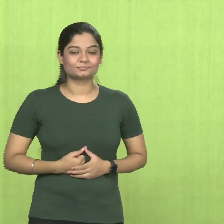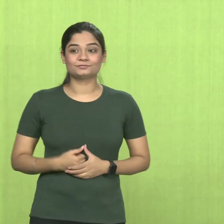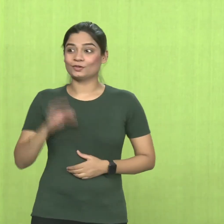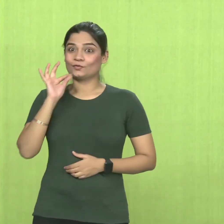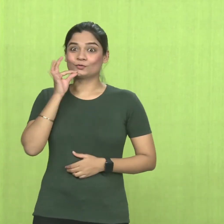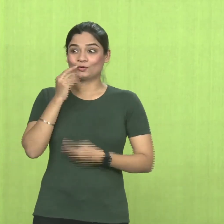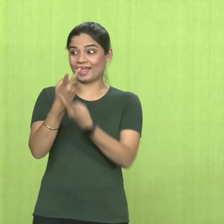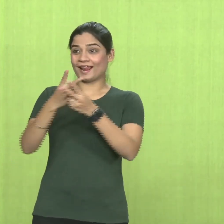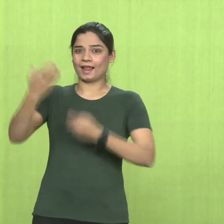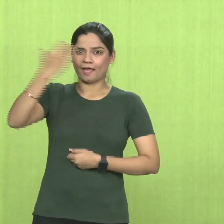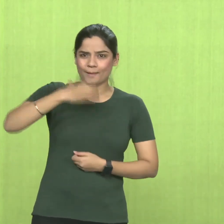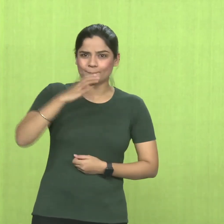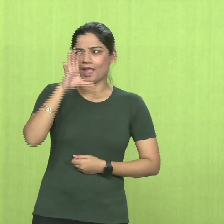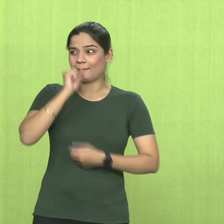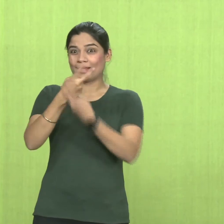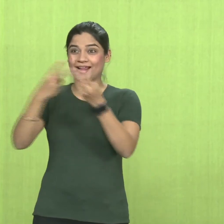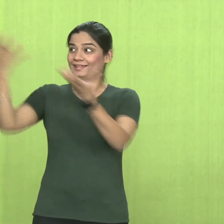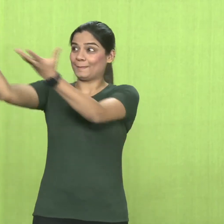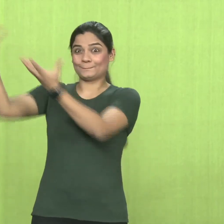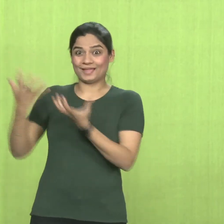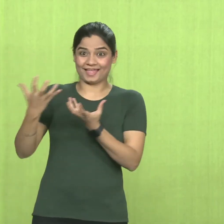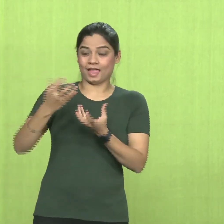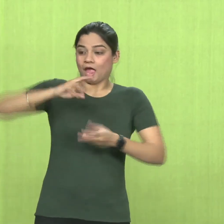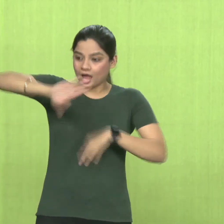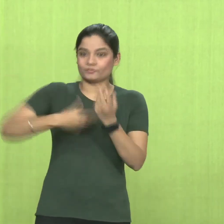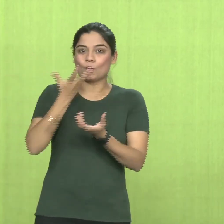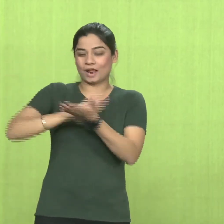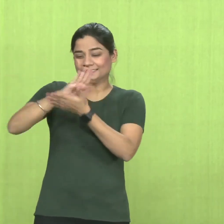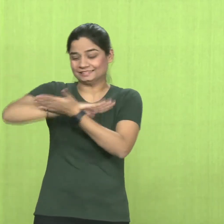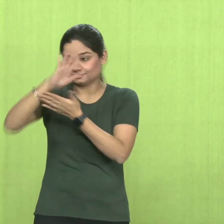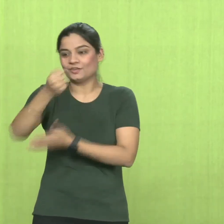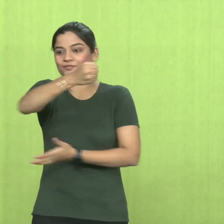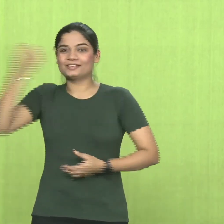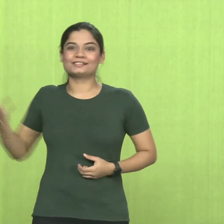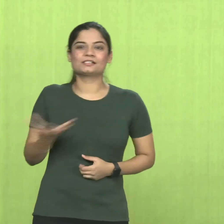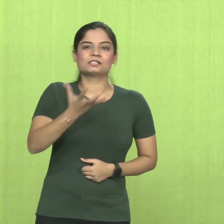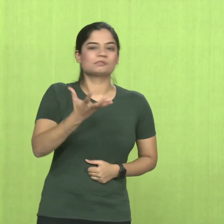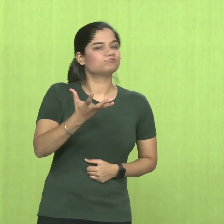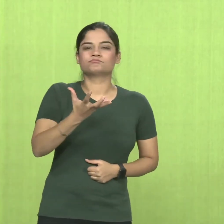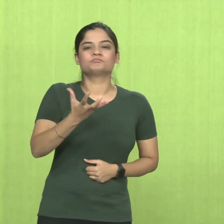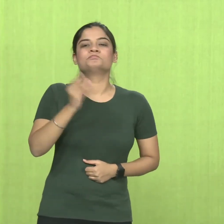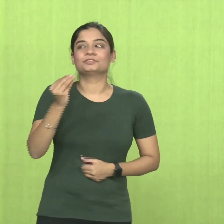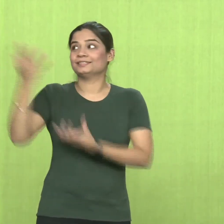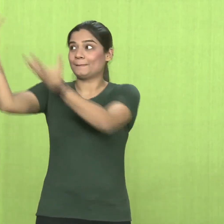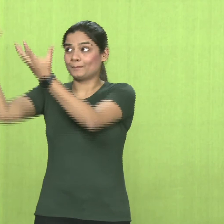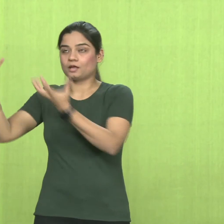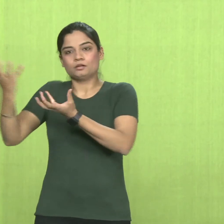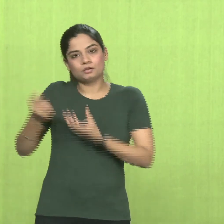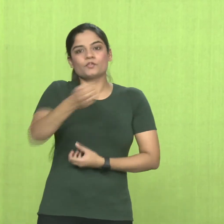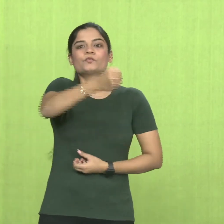Any fruits and vegetables that you are buying, don't immediately wash them and keep in the fridge. Just directly keep them in the refrigerator. Wash